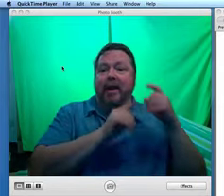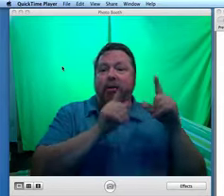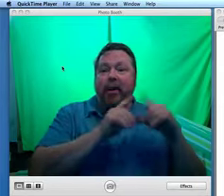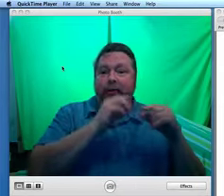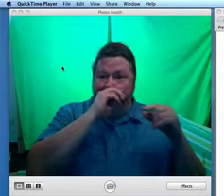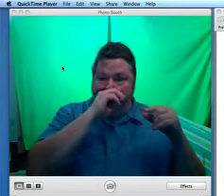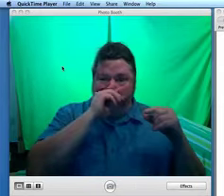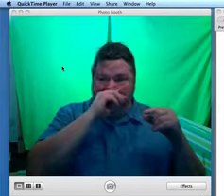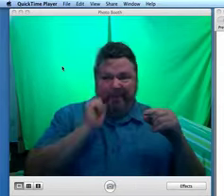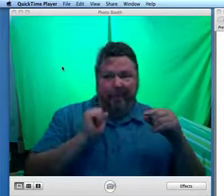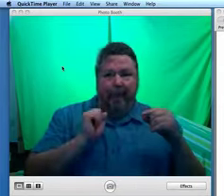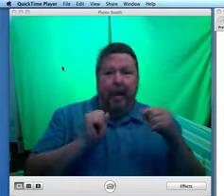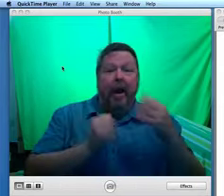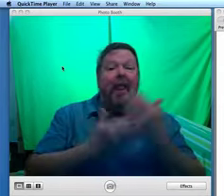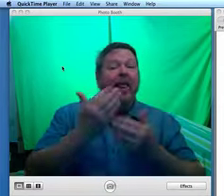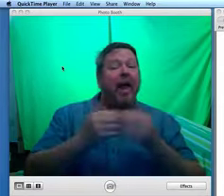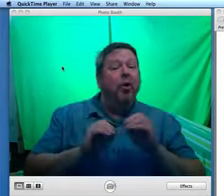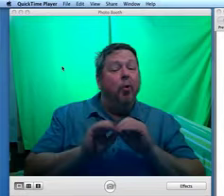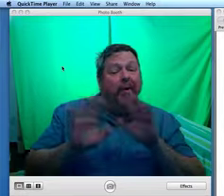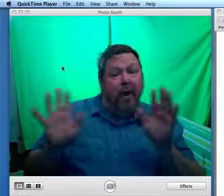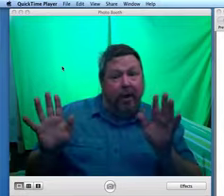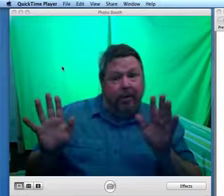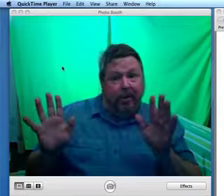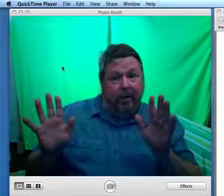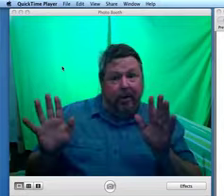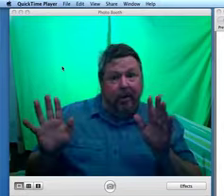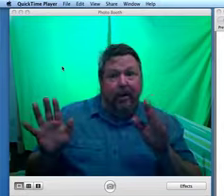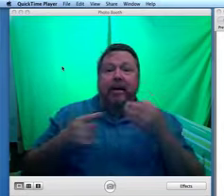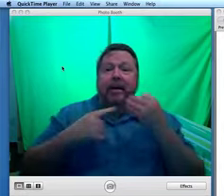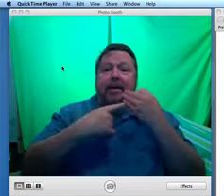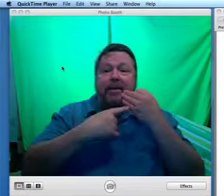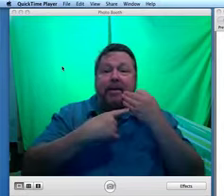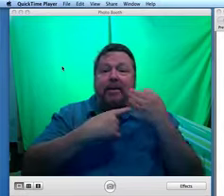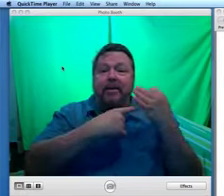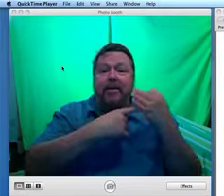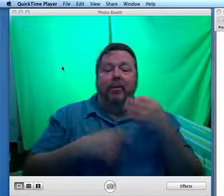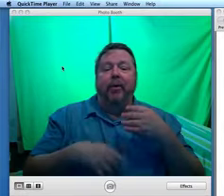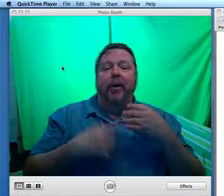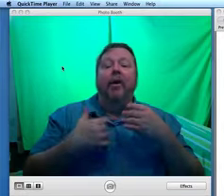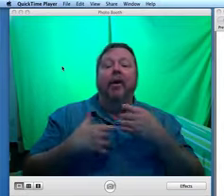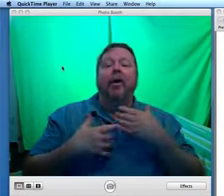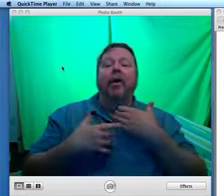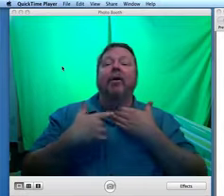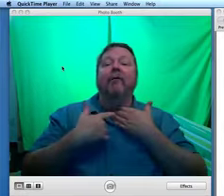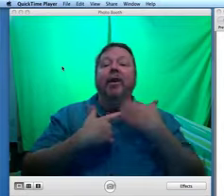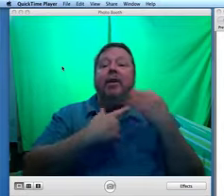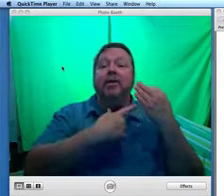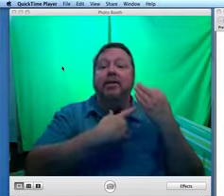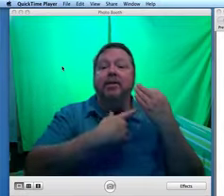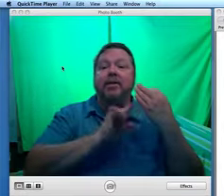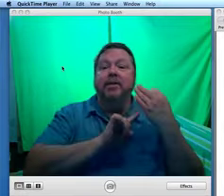side location. The hand opens up. Fist.